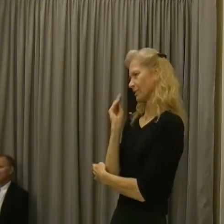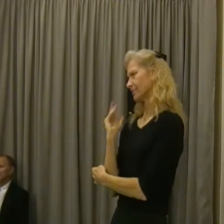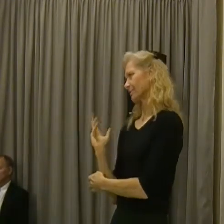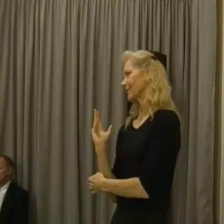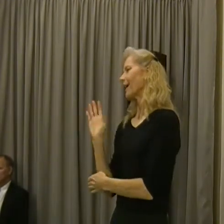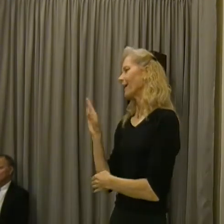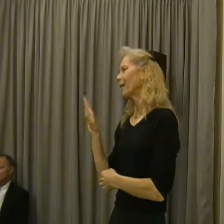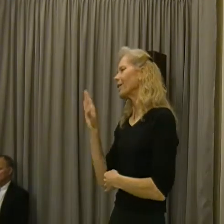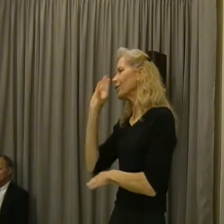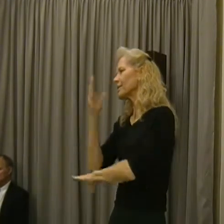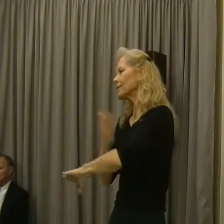Amen.